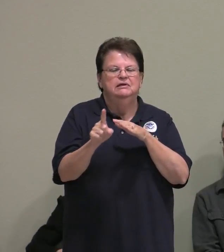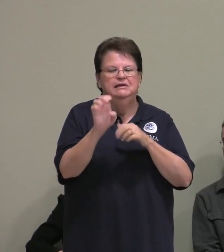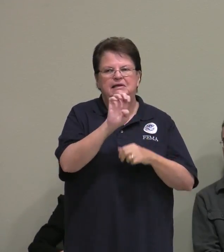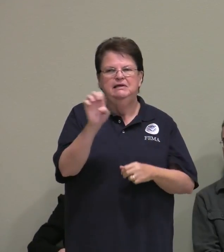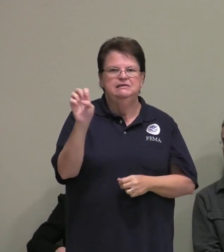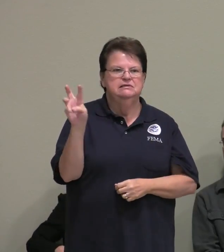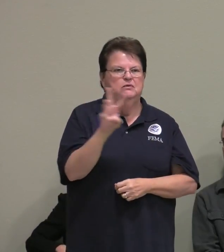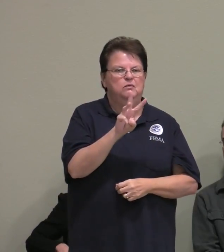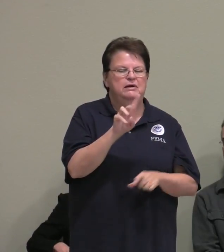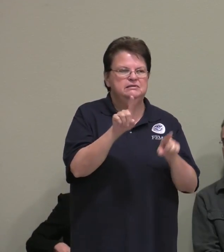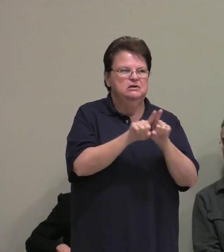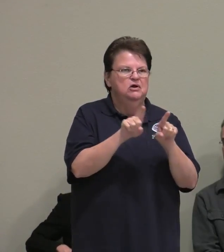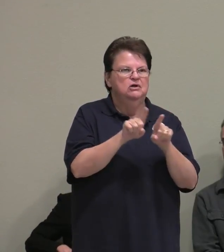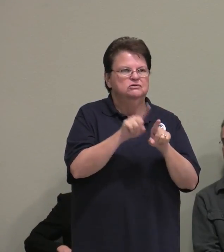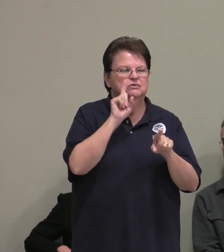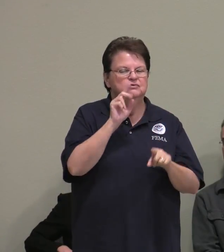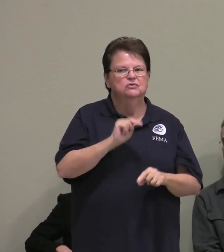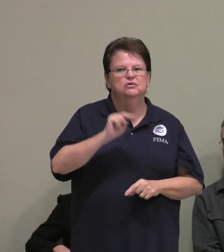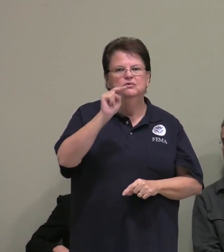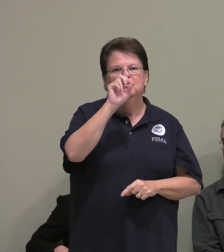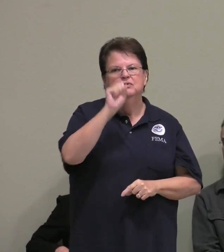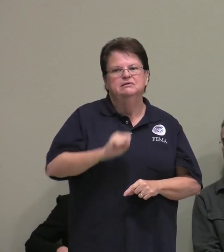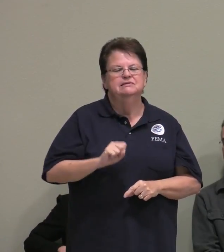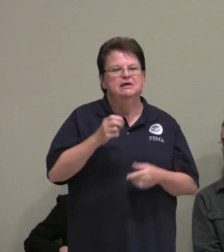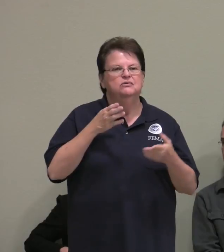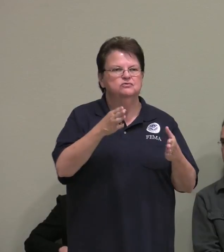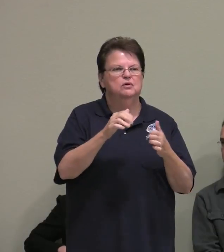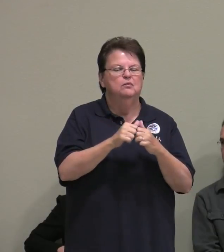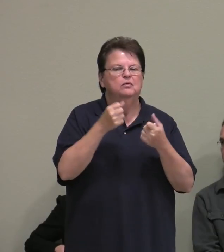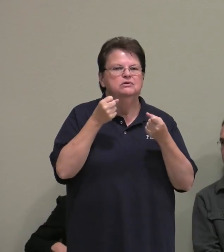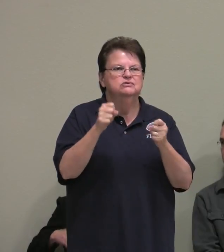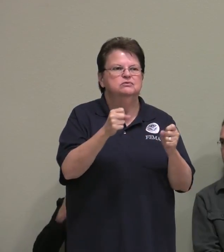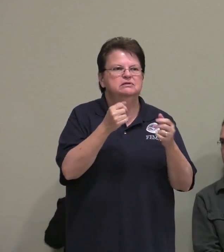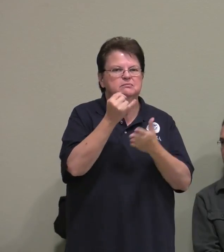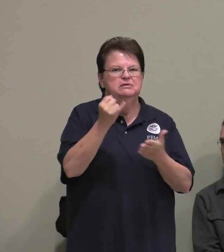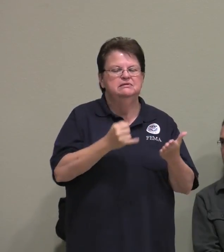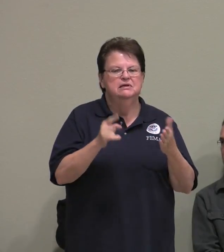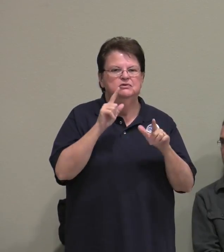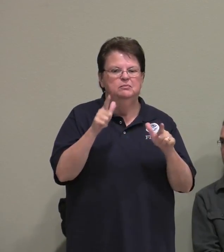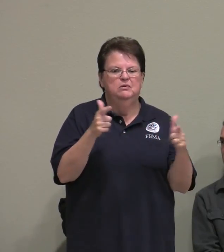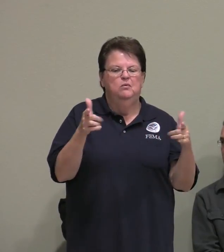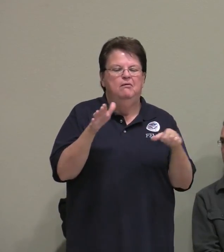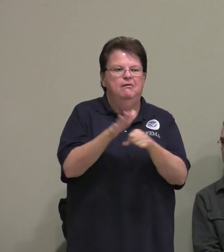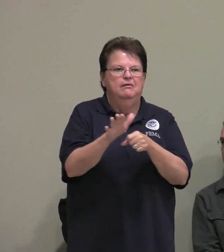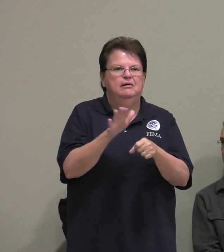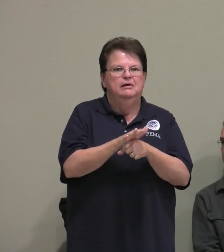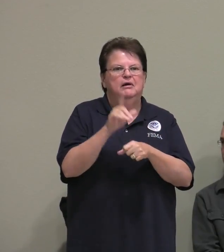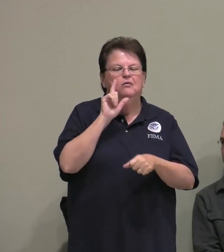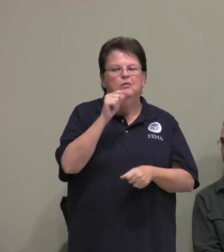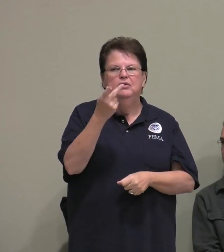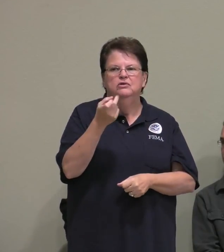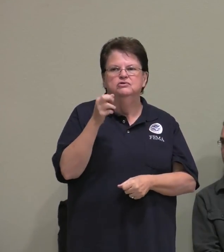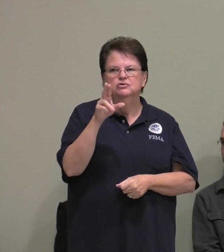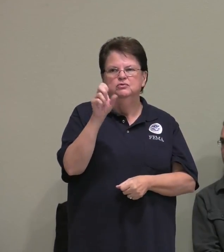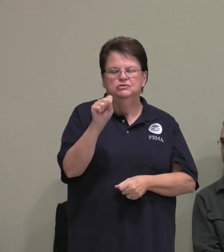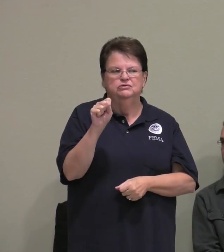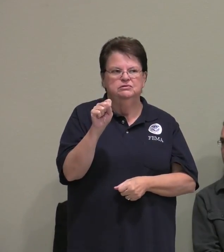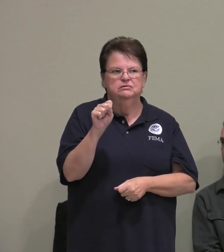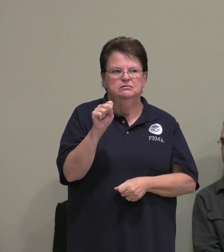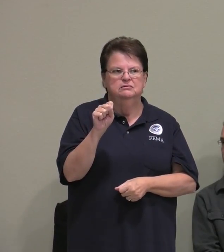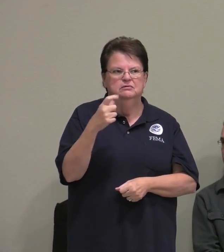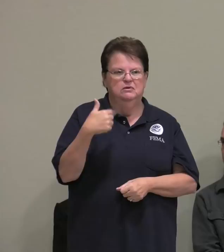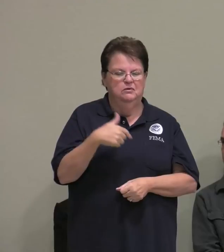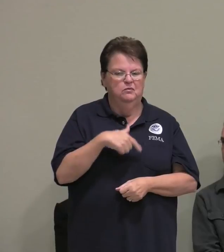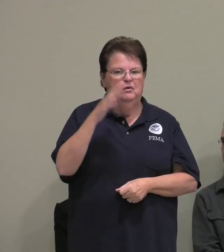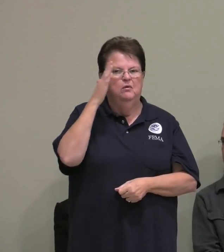west in addition to the existing north-south streets? Will streets be designed to be wide enough with adequate shoulders? So